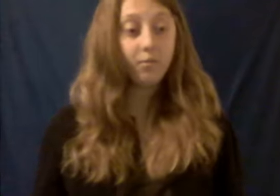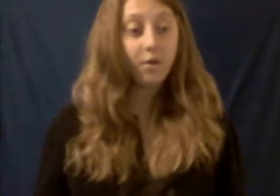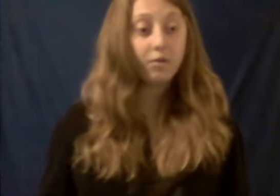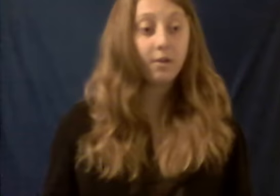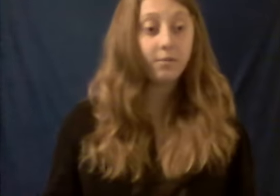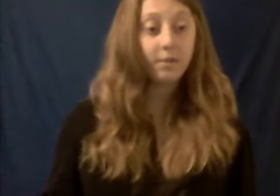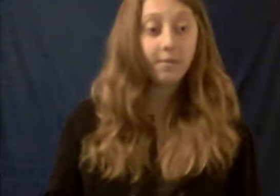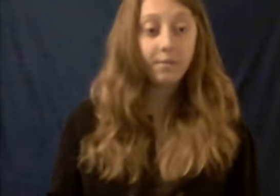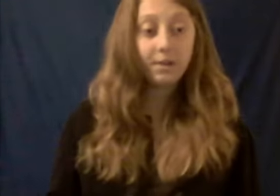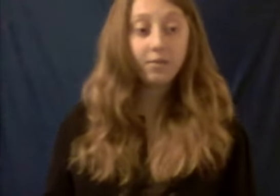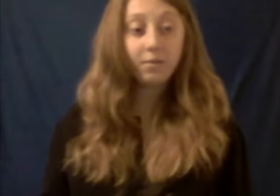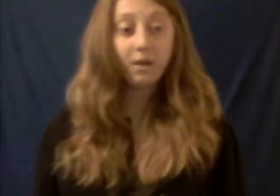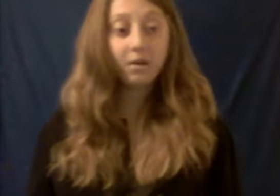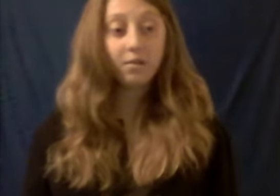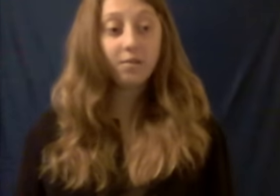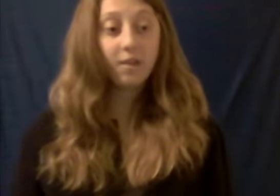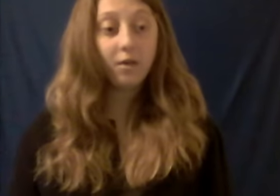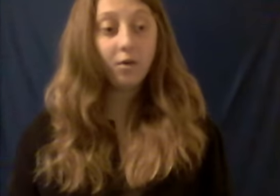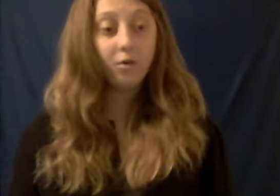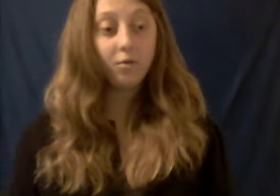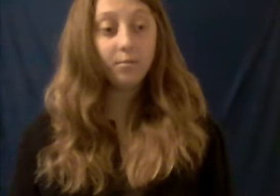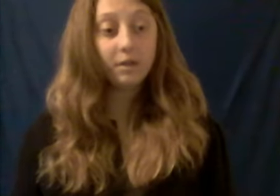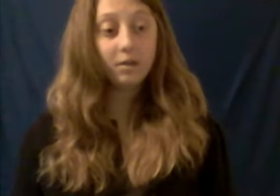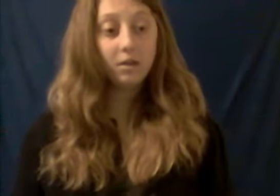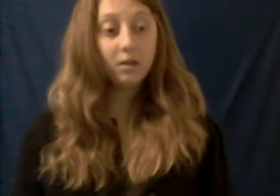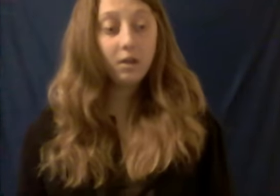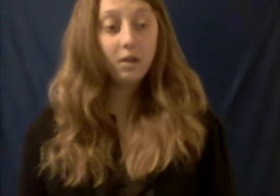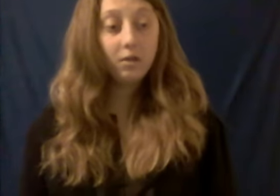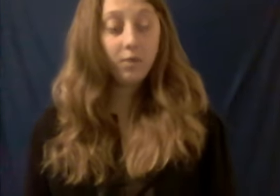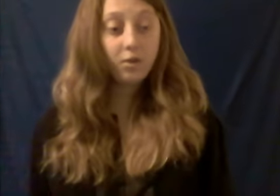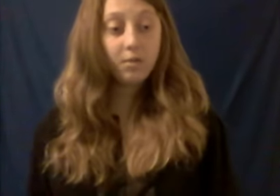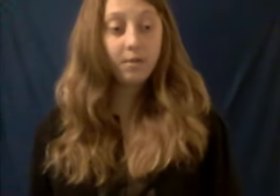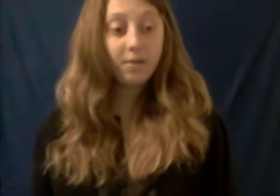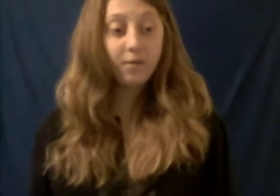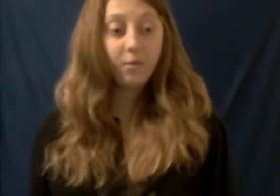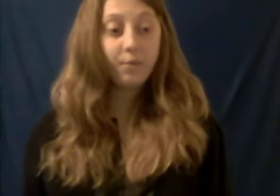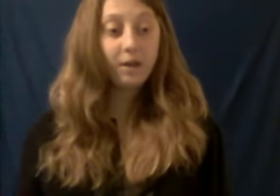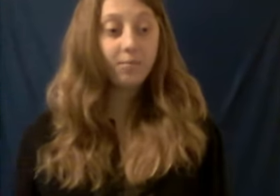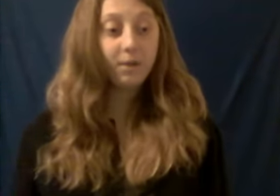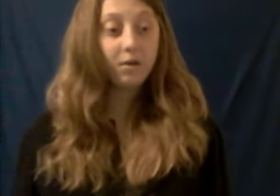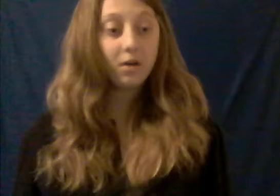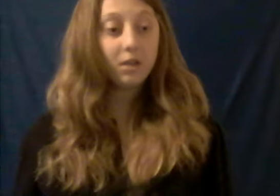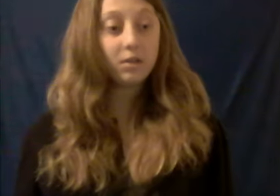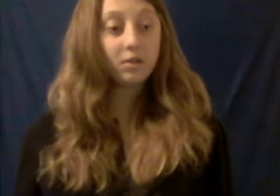watched after by somebody else. I plan on staying home and watching them myself. And with my husband on